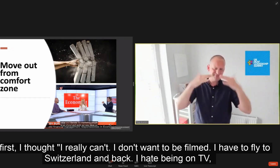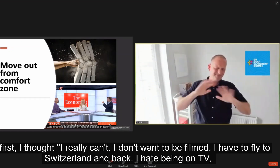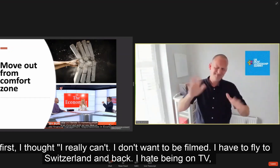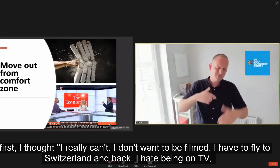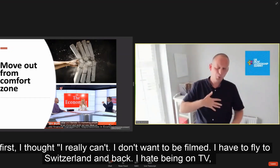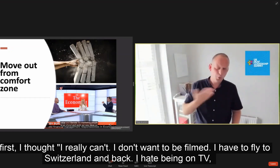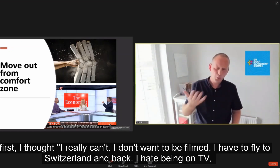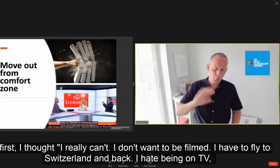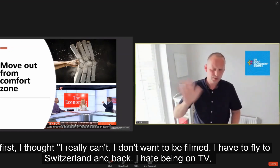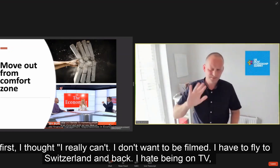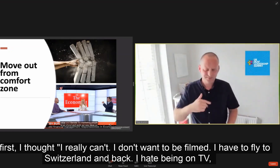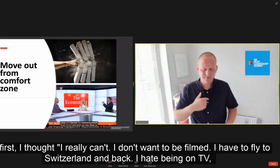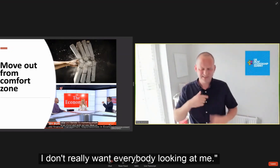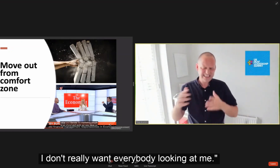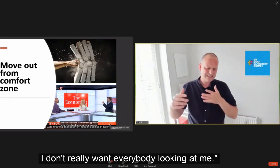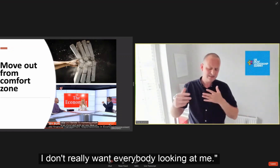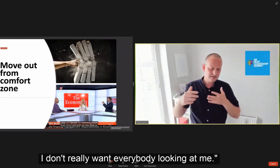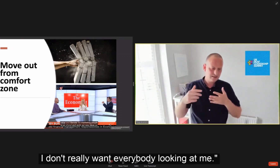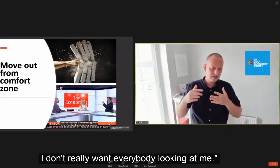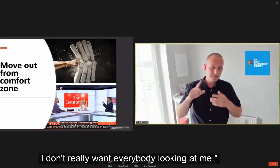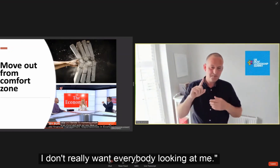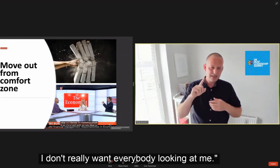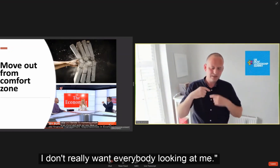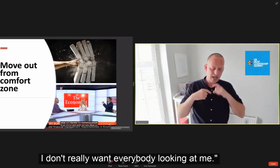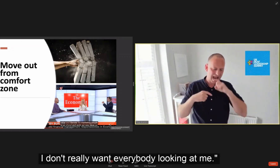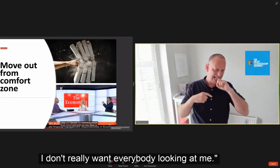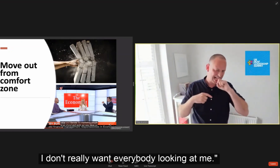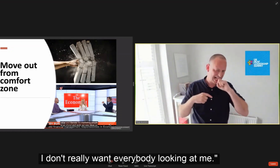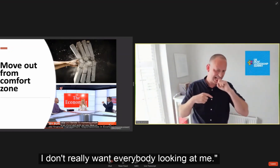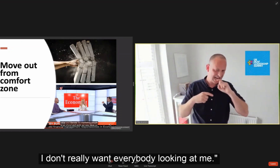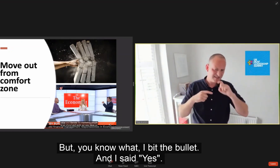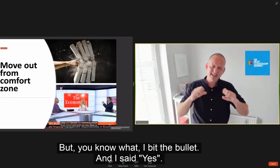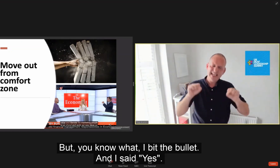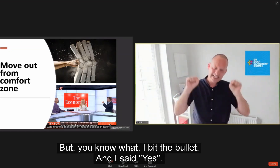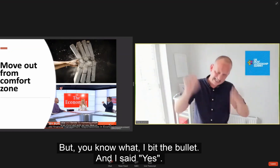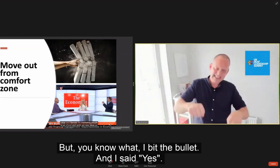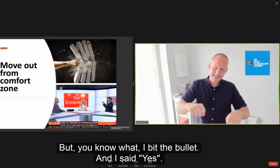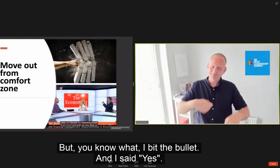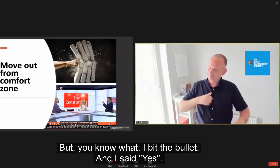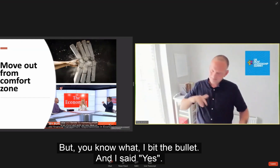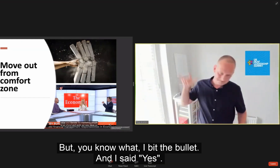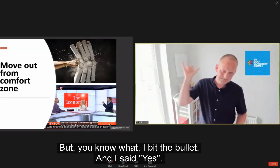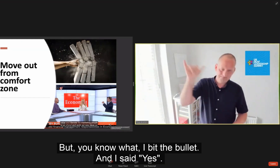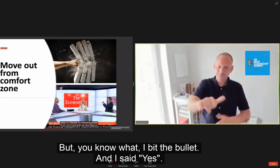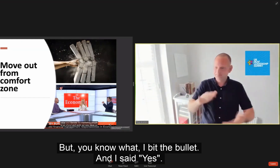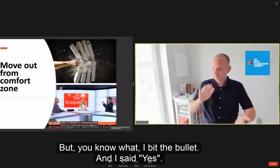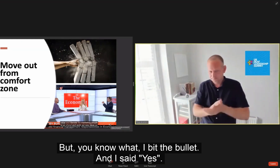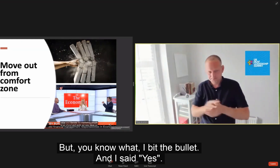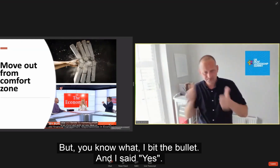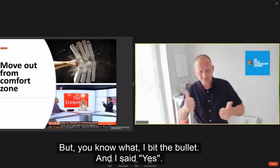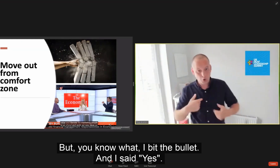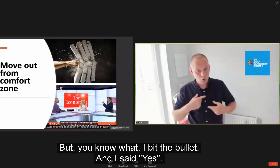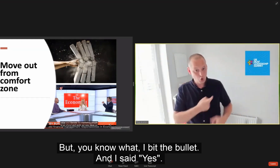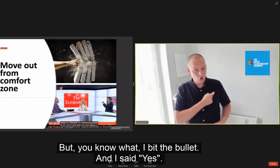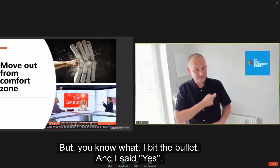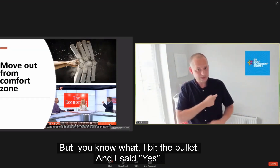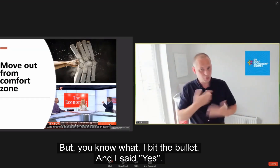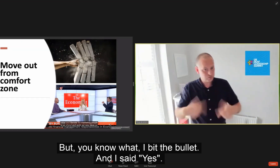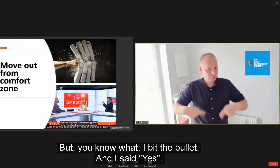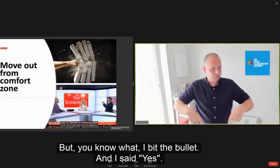being on TV. I don't really want everybody looking at me. But do you know what? I bit the bullet and I said yes. I